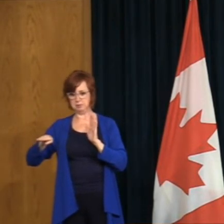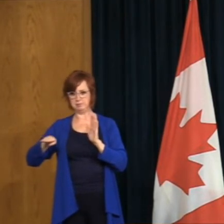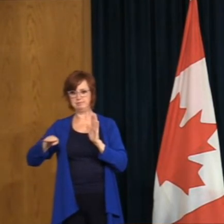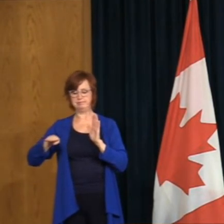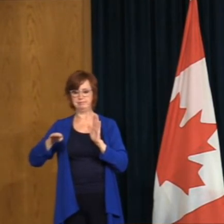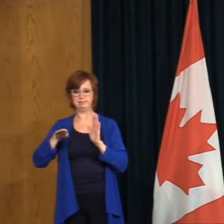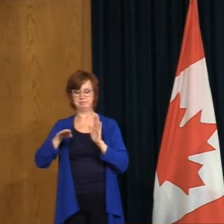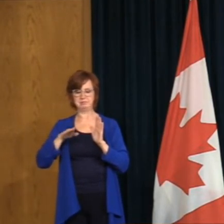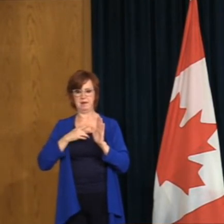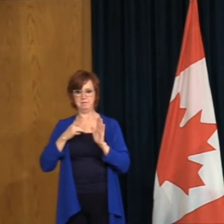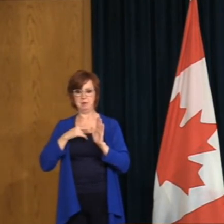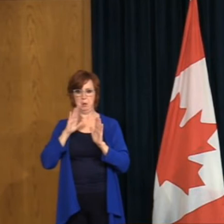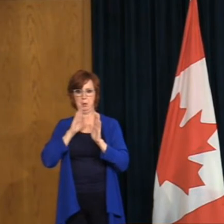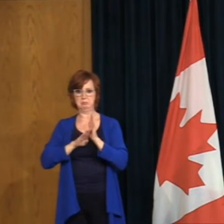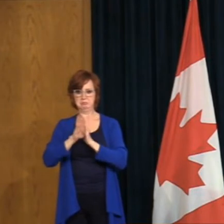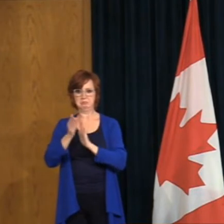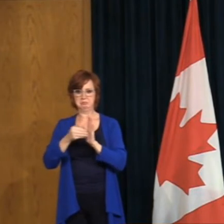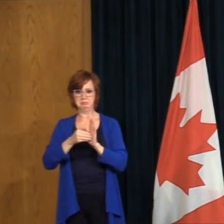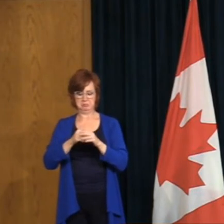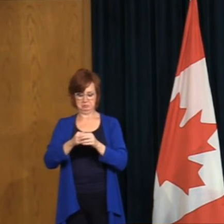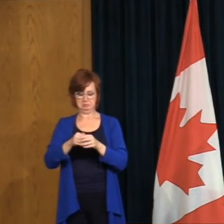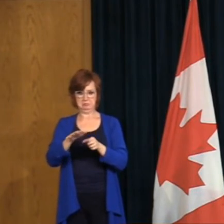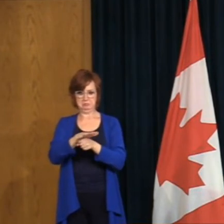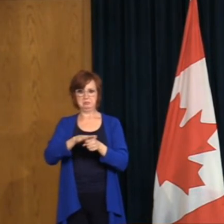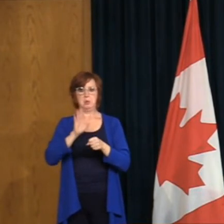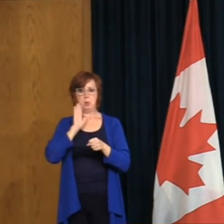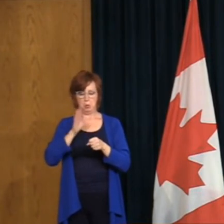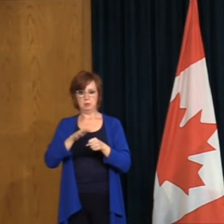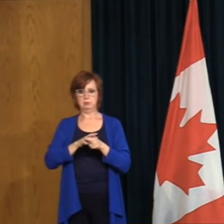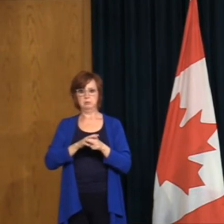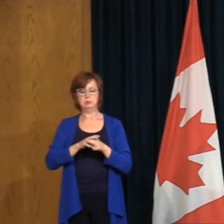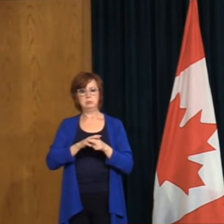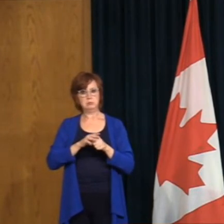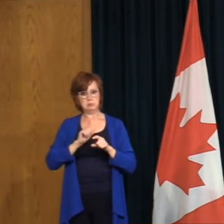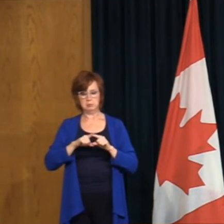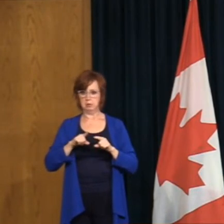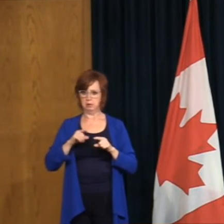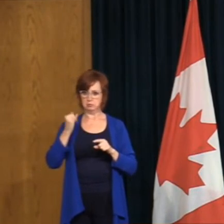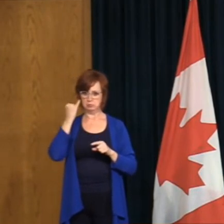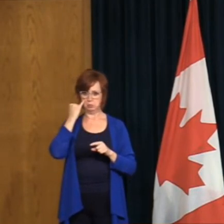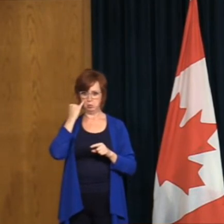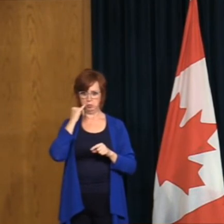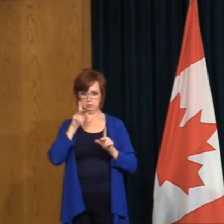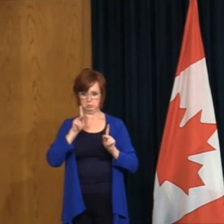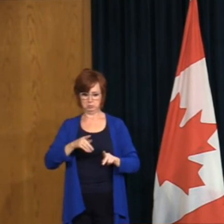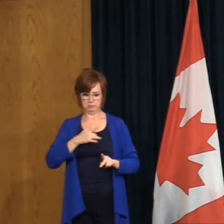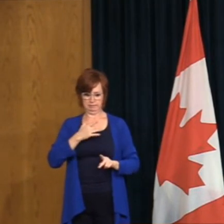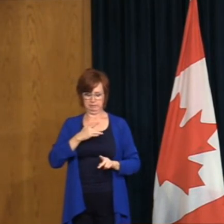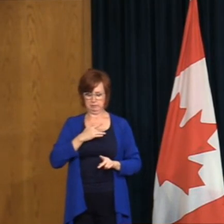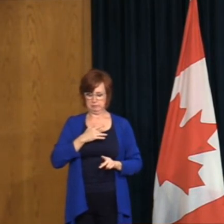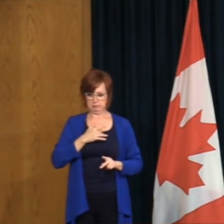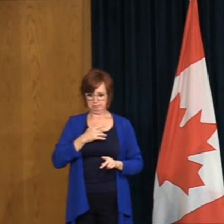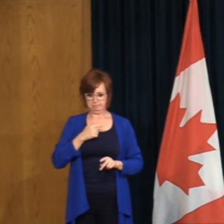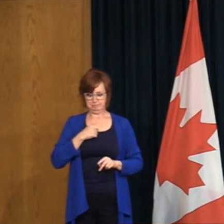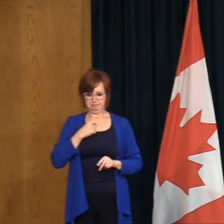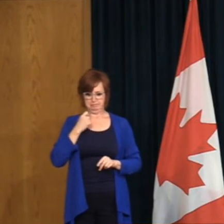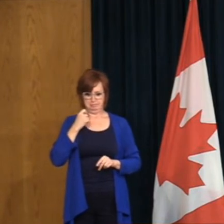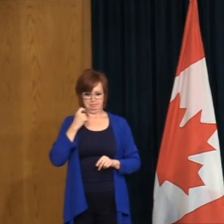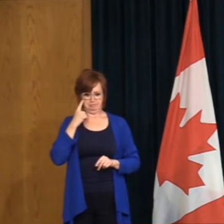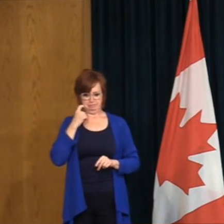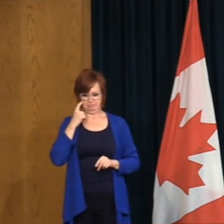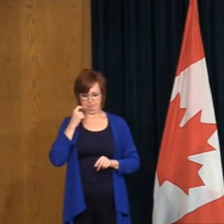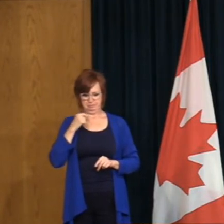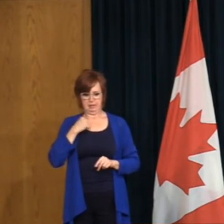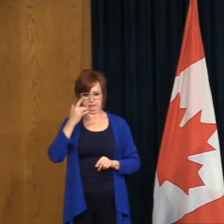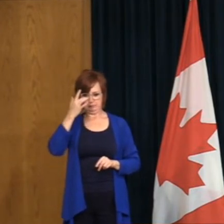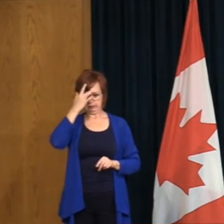comfortable stepping forward and getting tested, even if they have any concerns or even mild symptoms. And all of that will be important, and